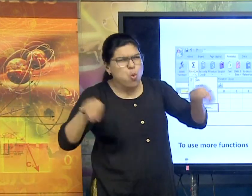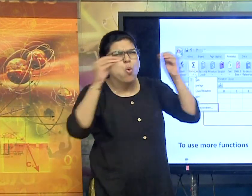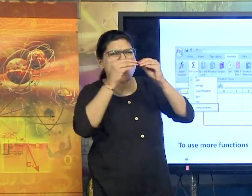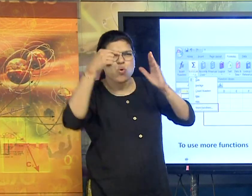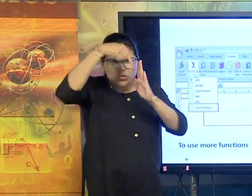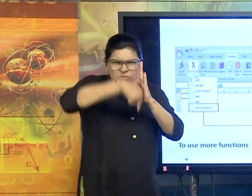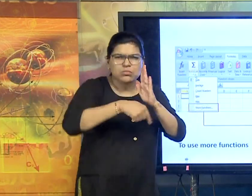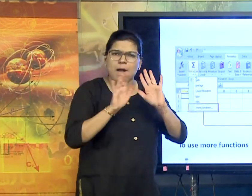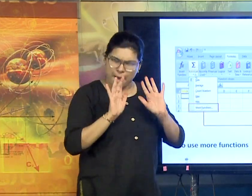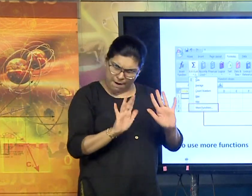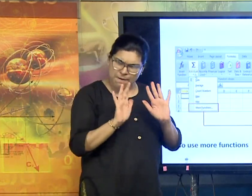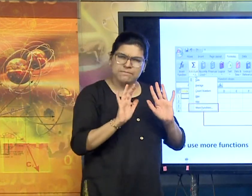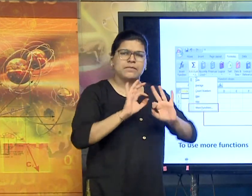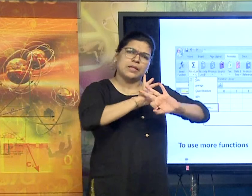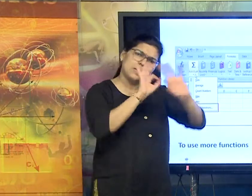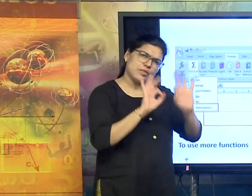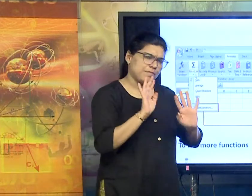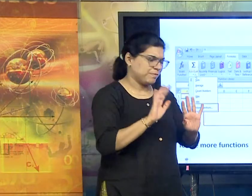another function.